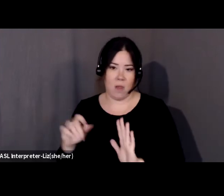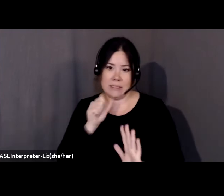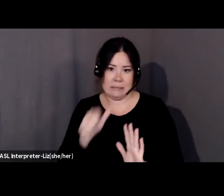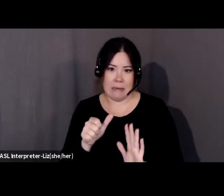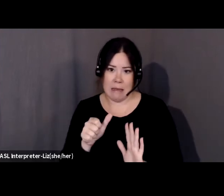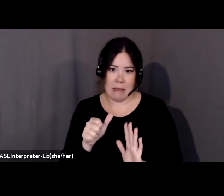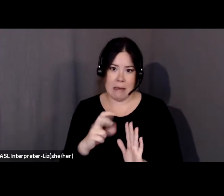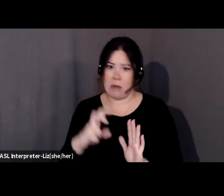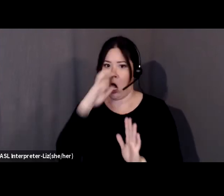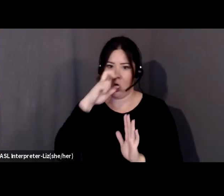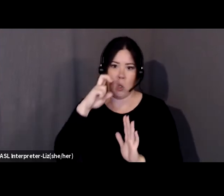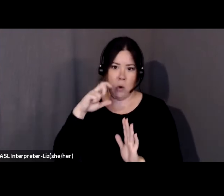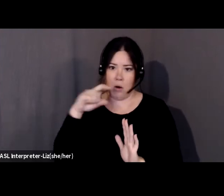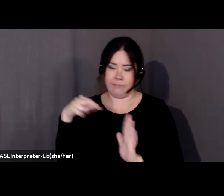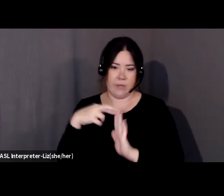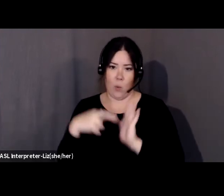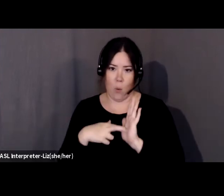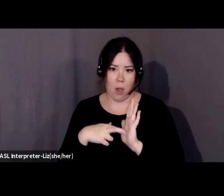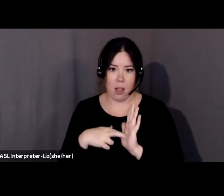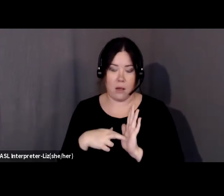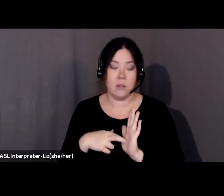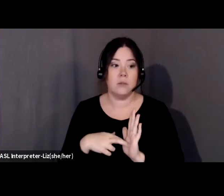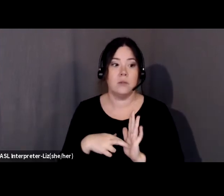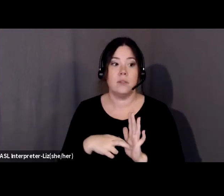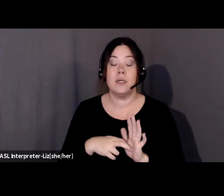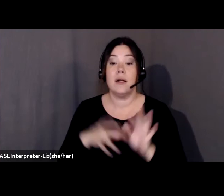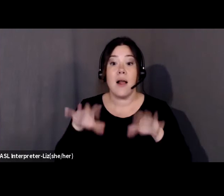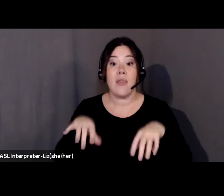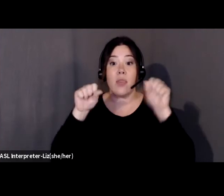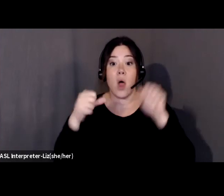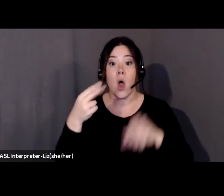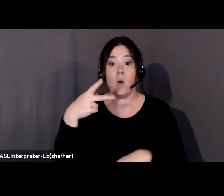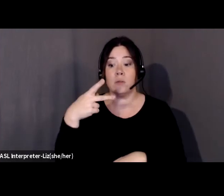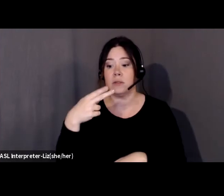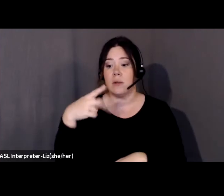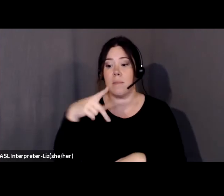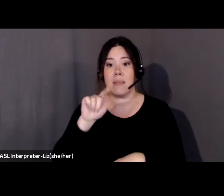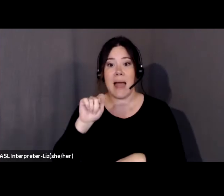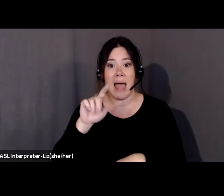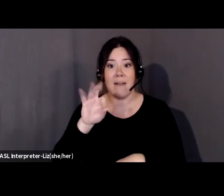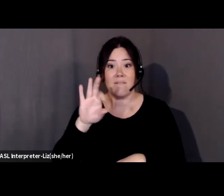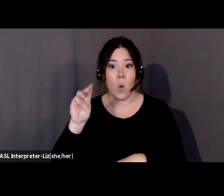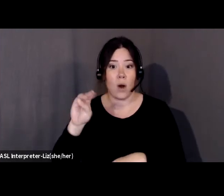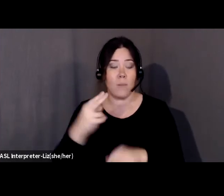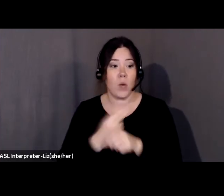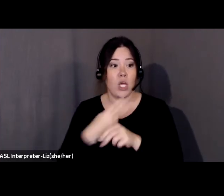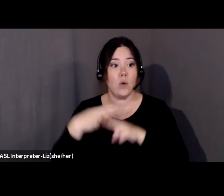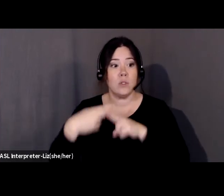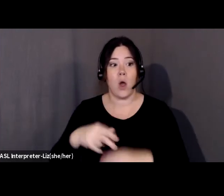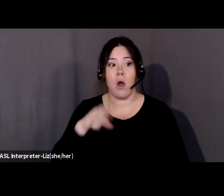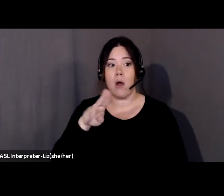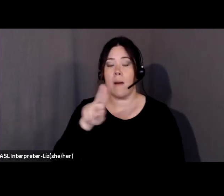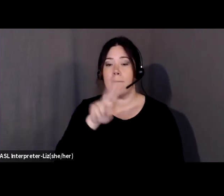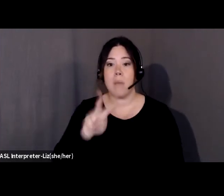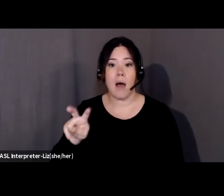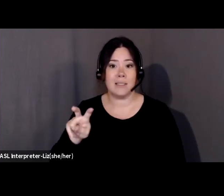hardcore, rule. The hosting platform that we use is Buzzsprout. So you have to have a hosting platform. You